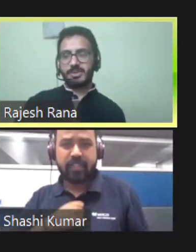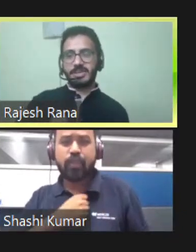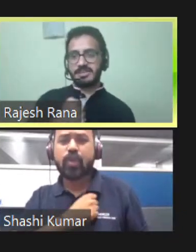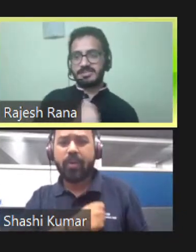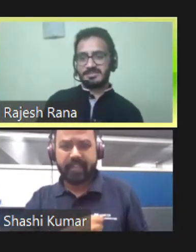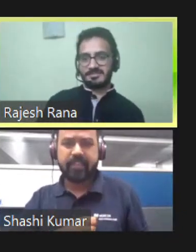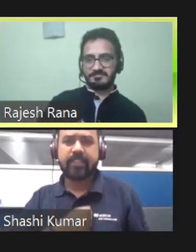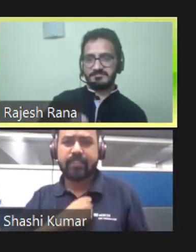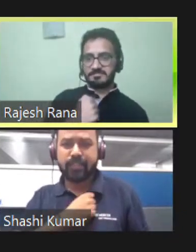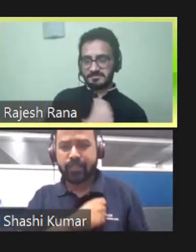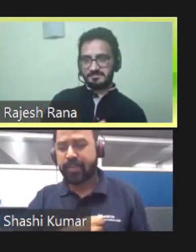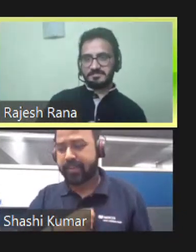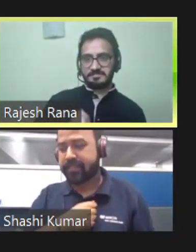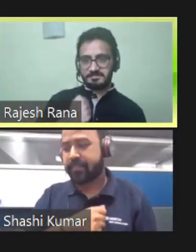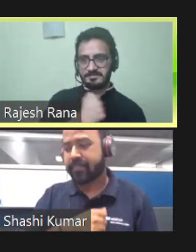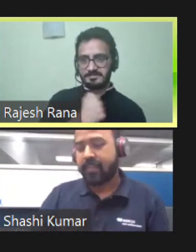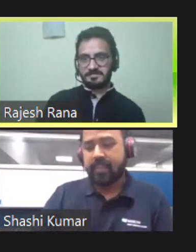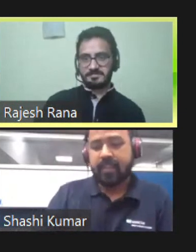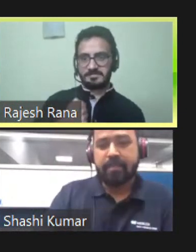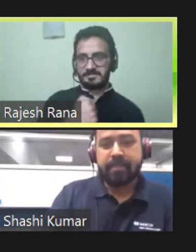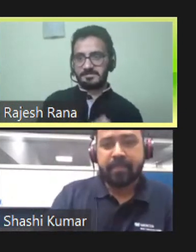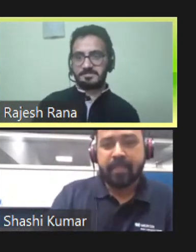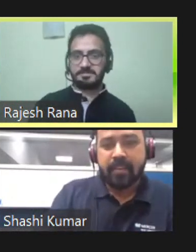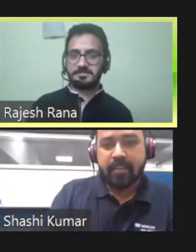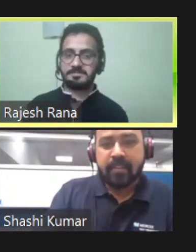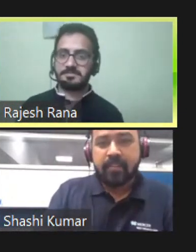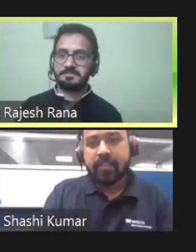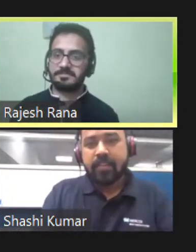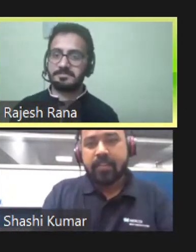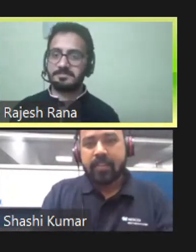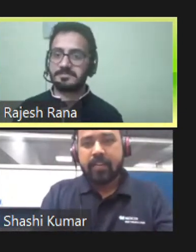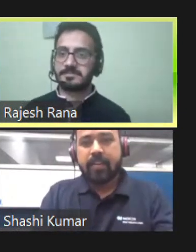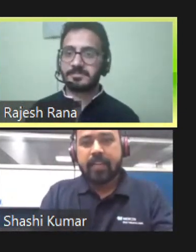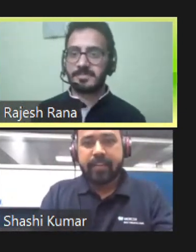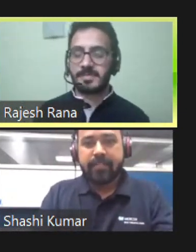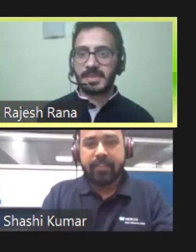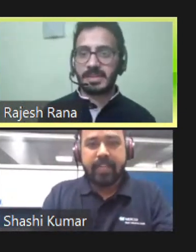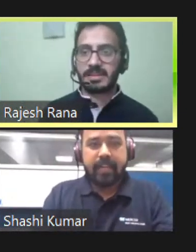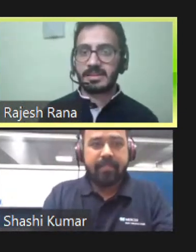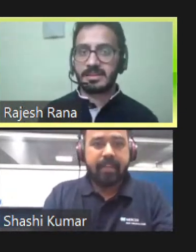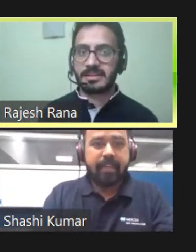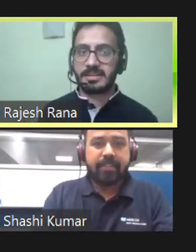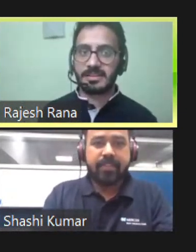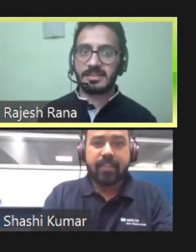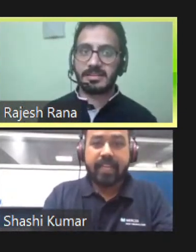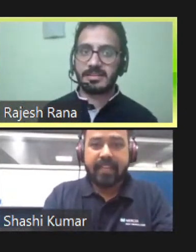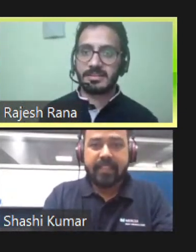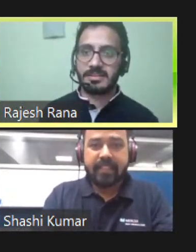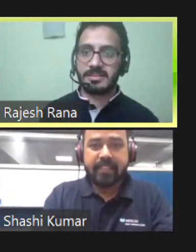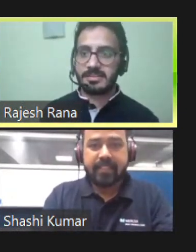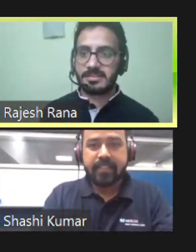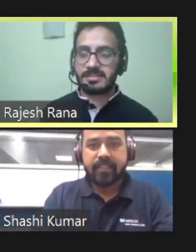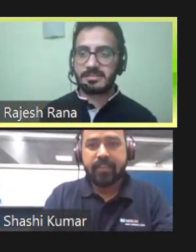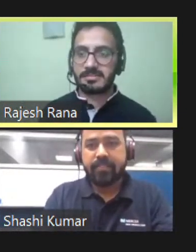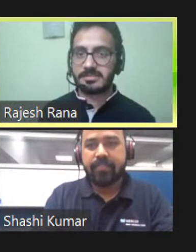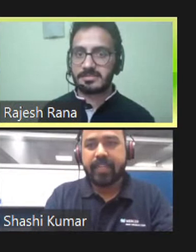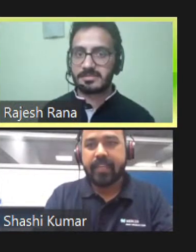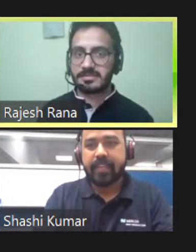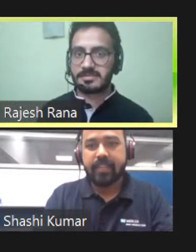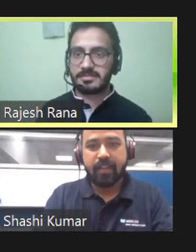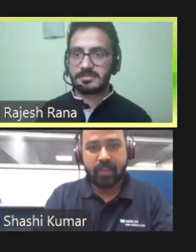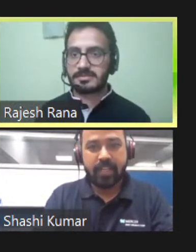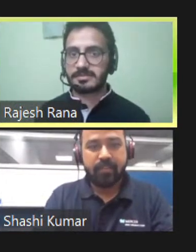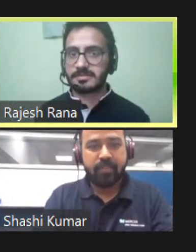Right. Sorry. Yeah. Okay, what we have next? Days of the